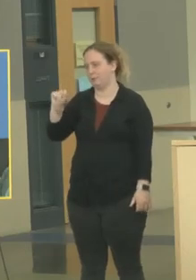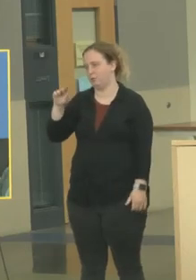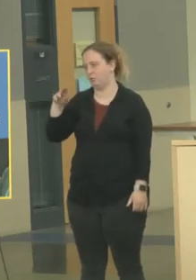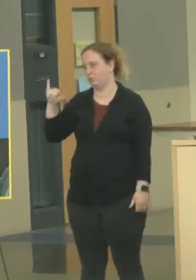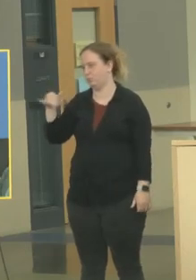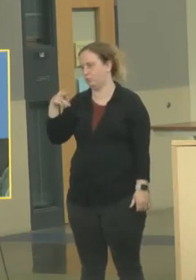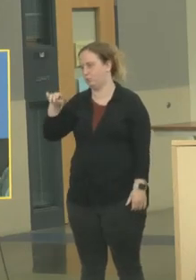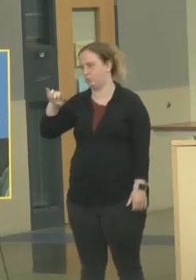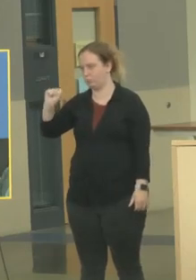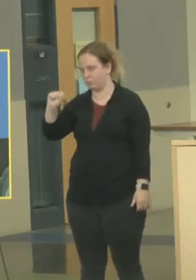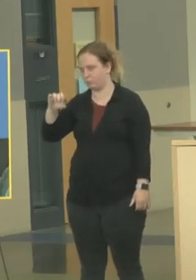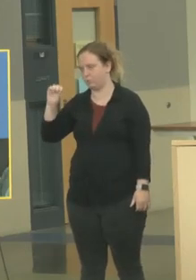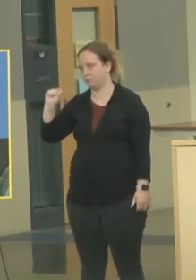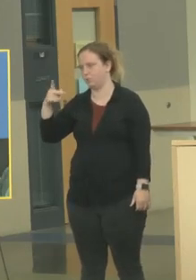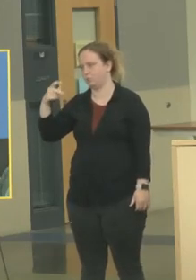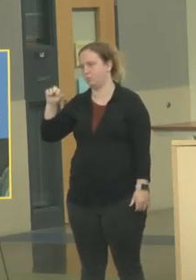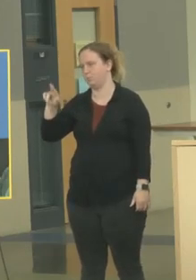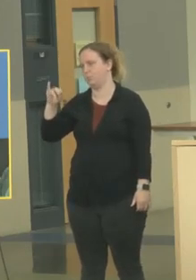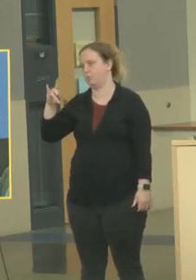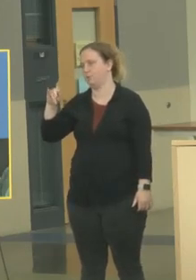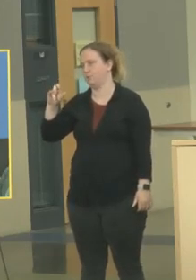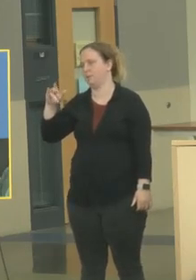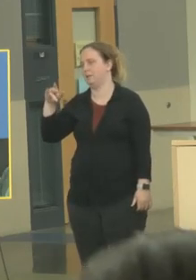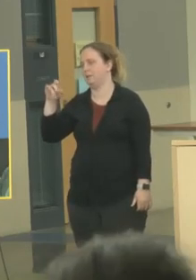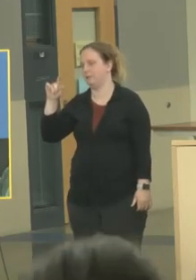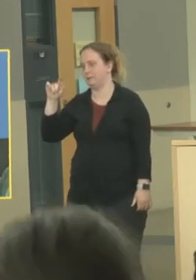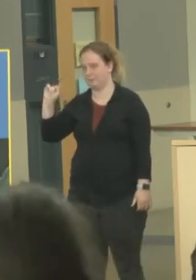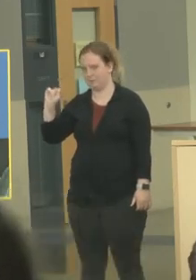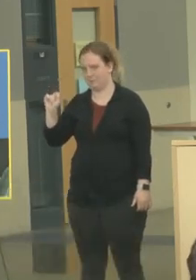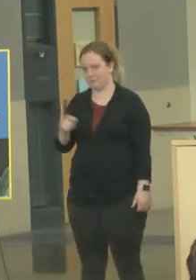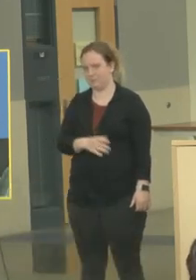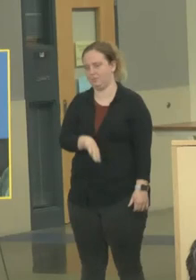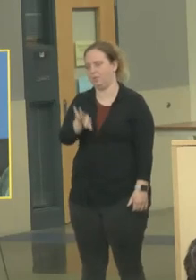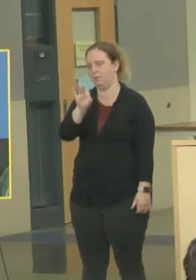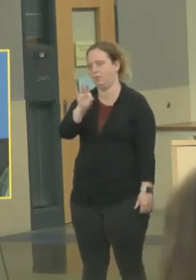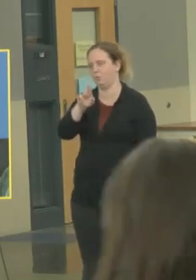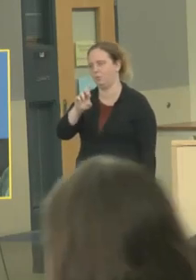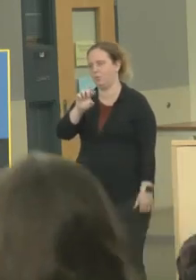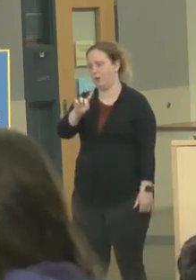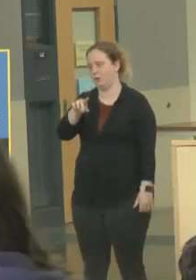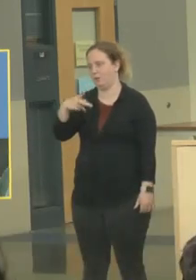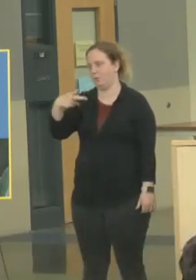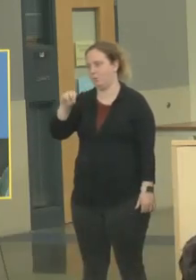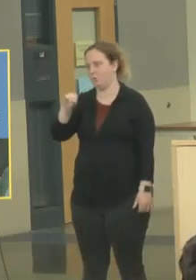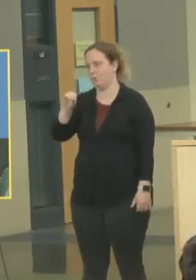Good morning, everyone. Fred Podesta, Seattle Public Schools Chief Operations Officer.